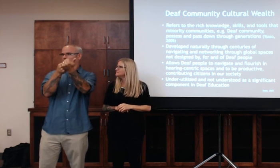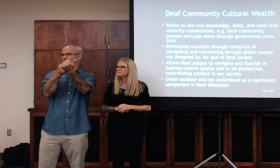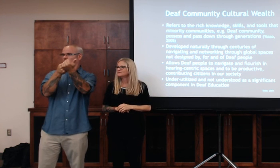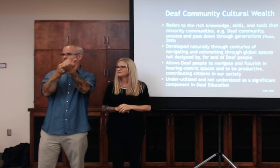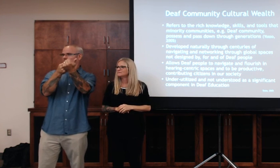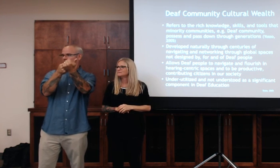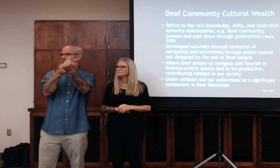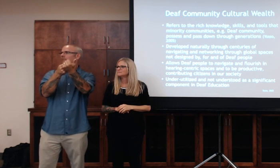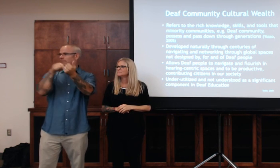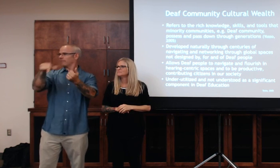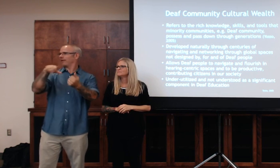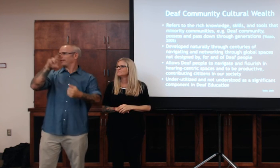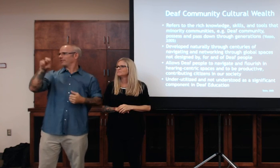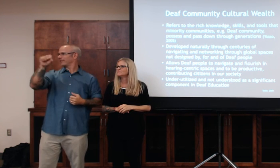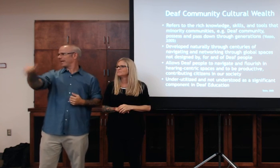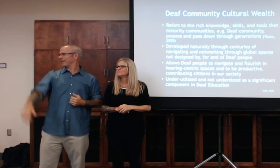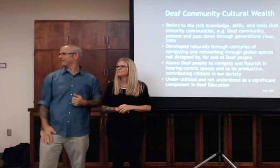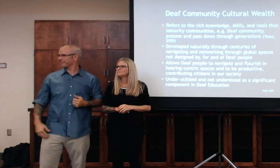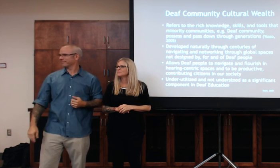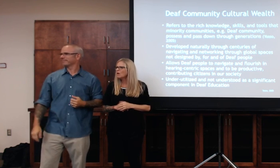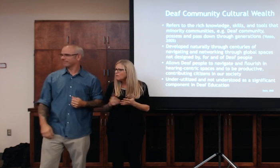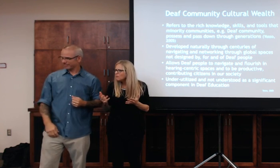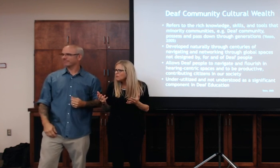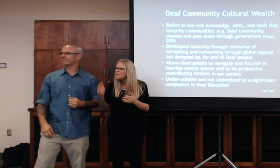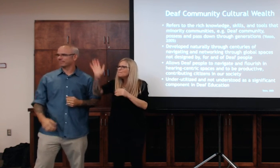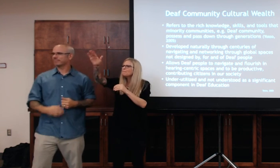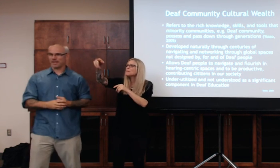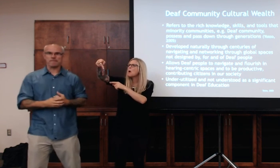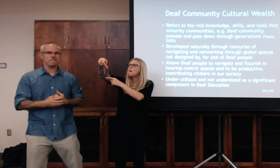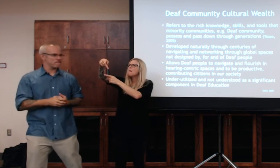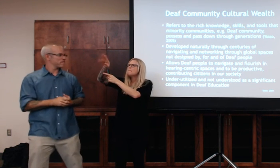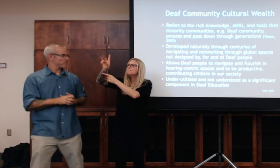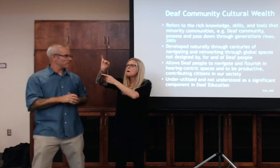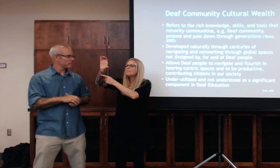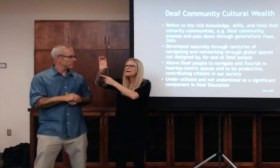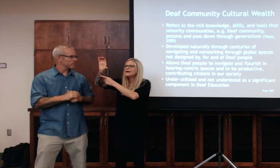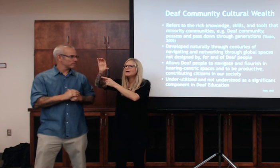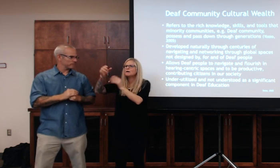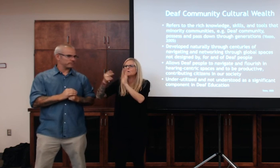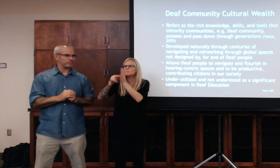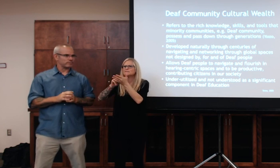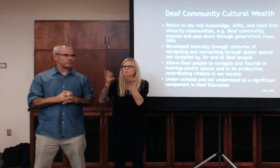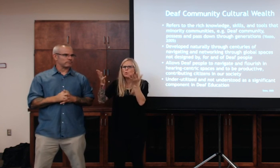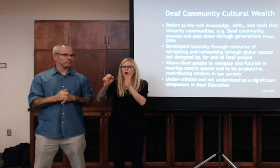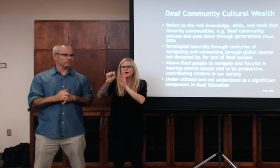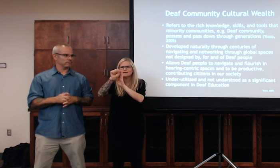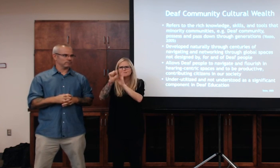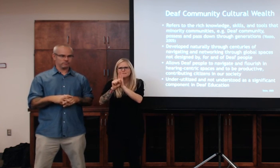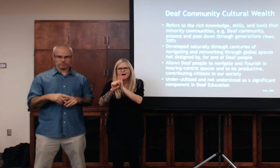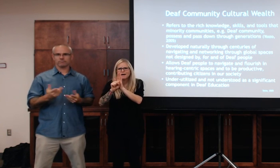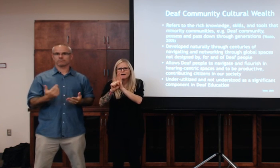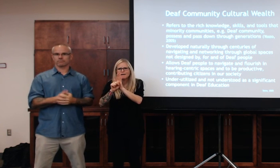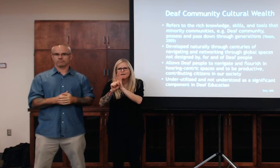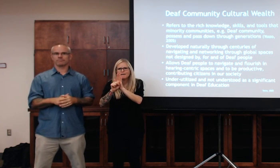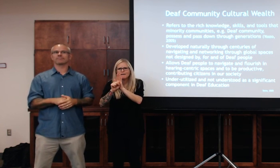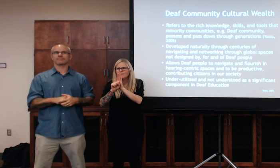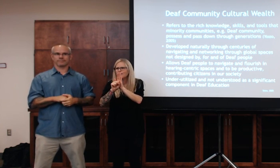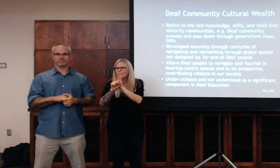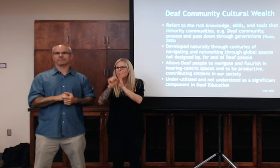supported school, basically, in the United States of America. Yeah. Public means what? It means a state school,